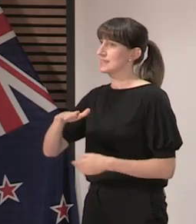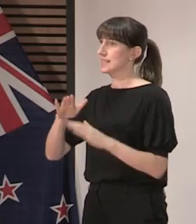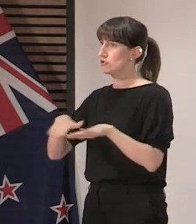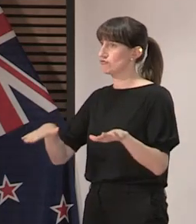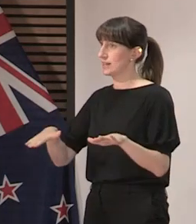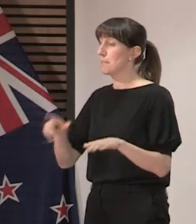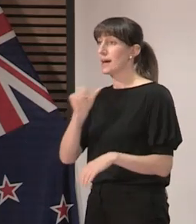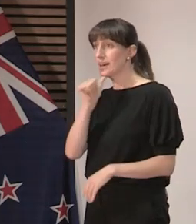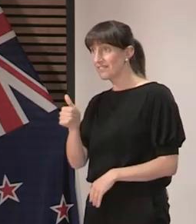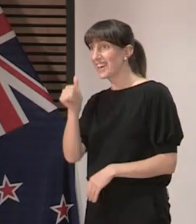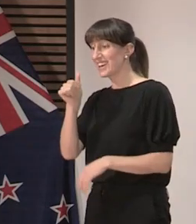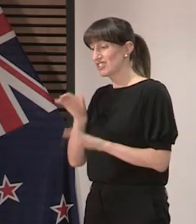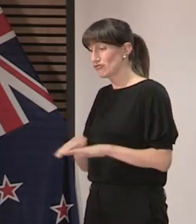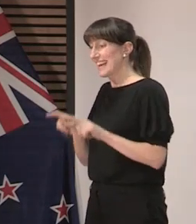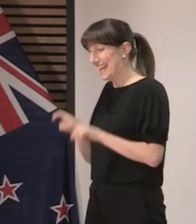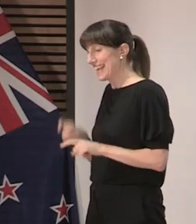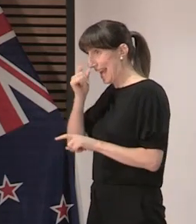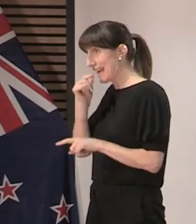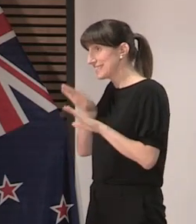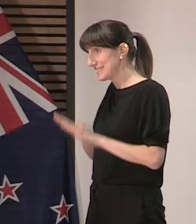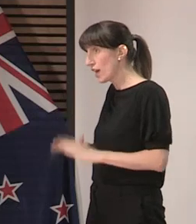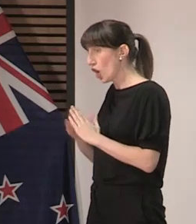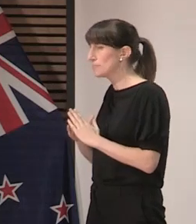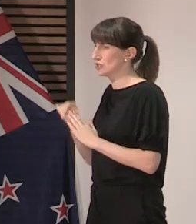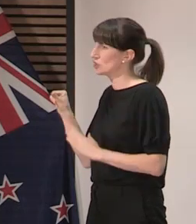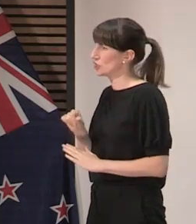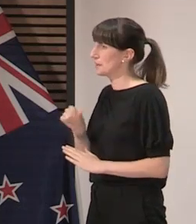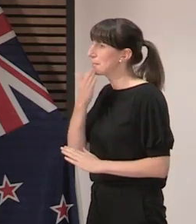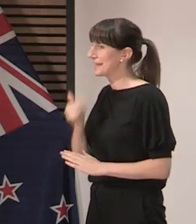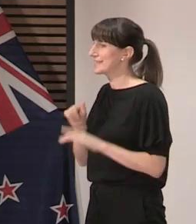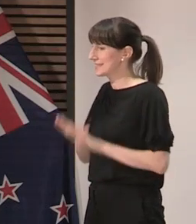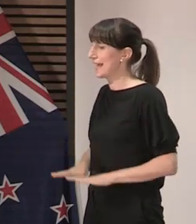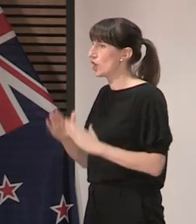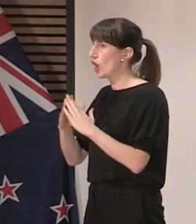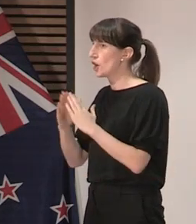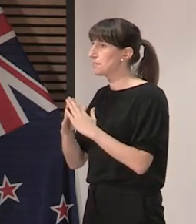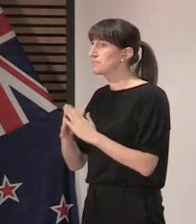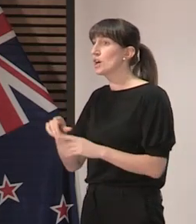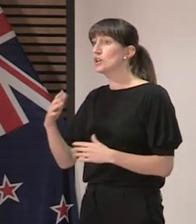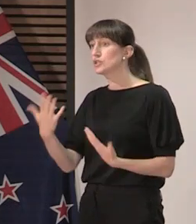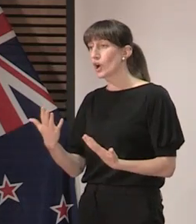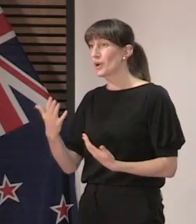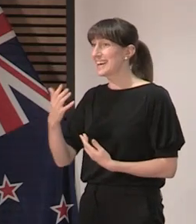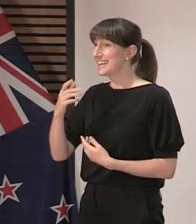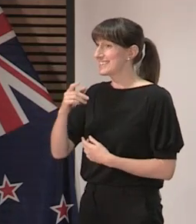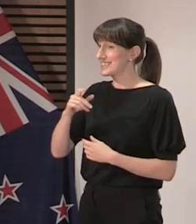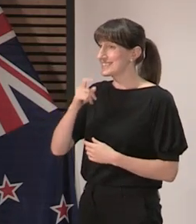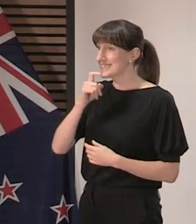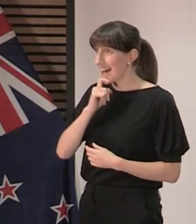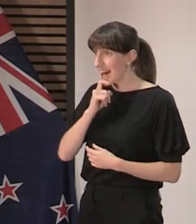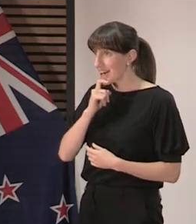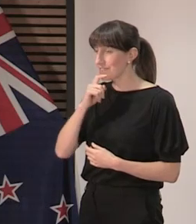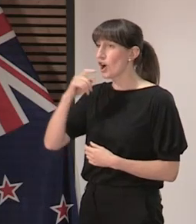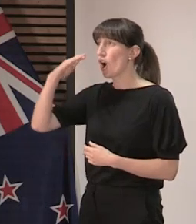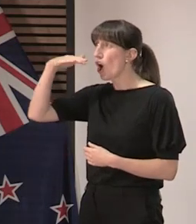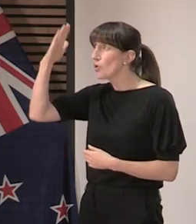should stay home. At-risk students and staff, including those who are over the age of 70, should also stay